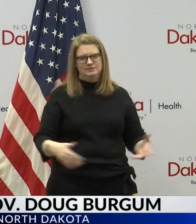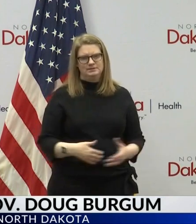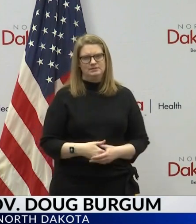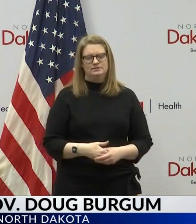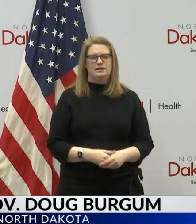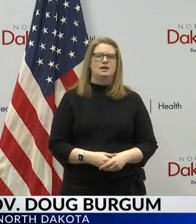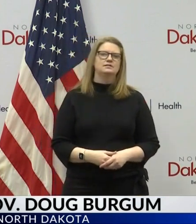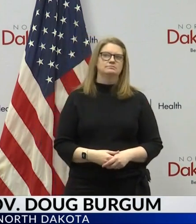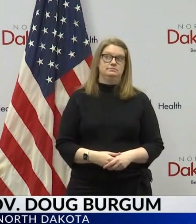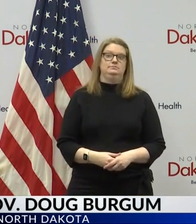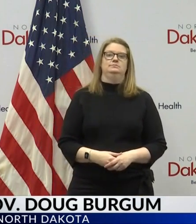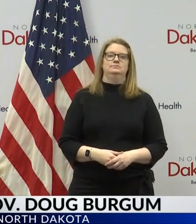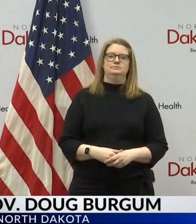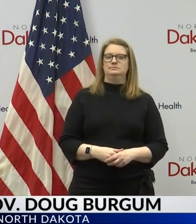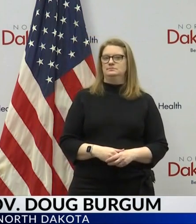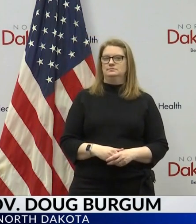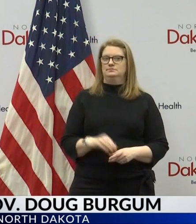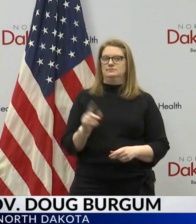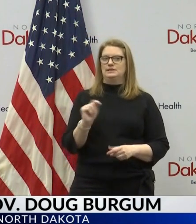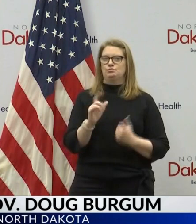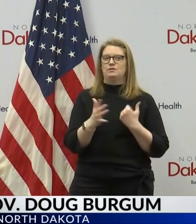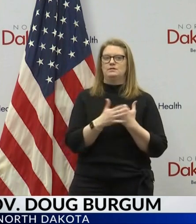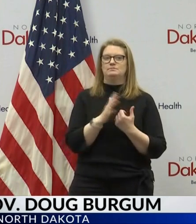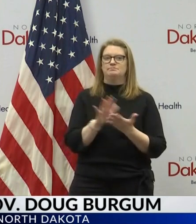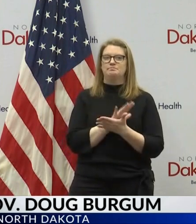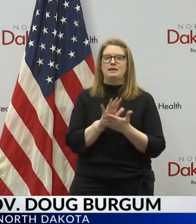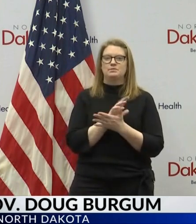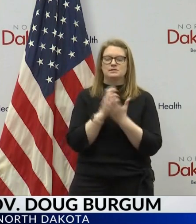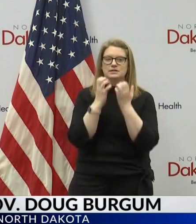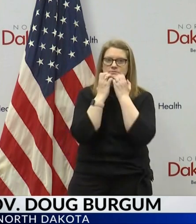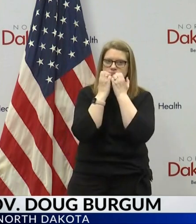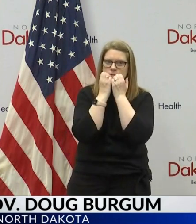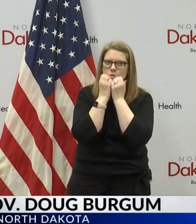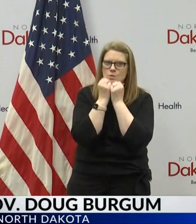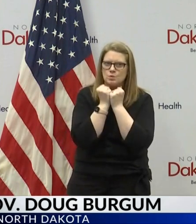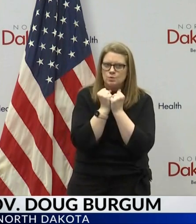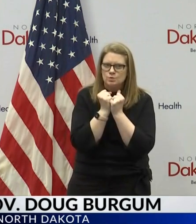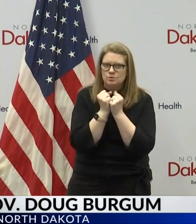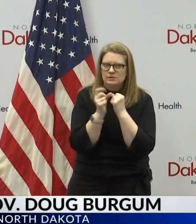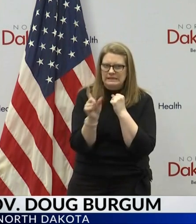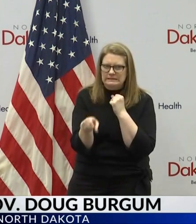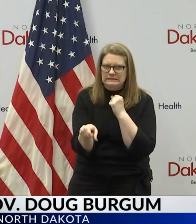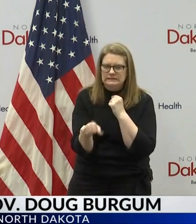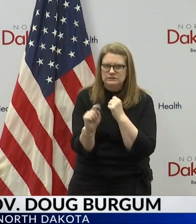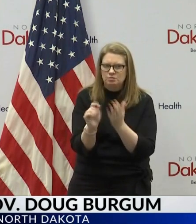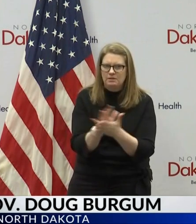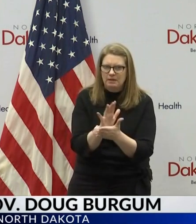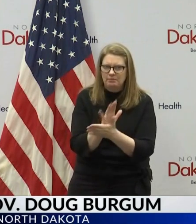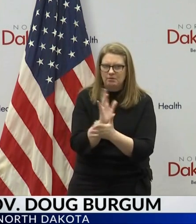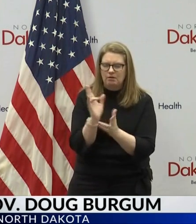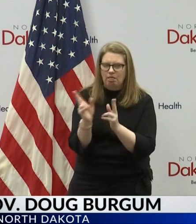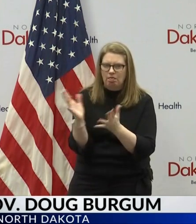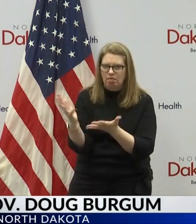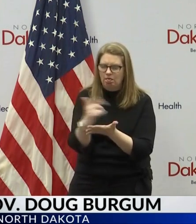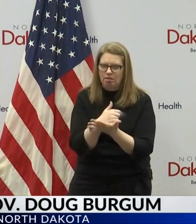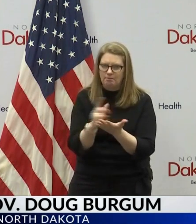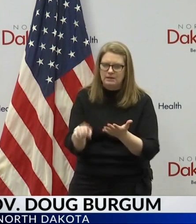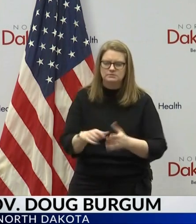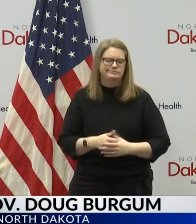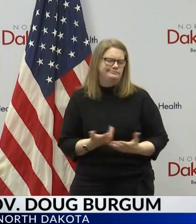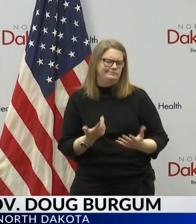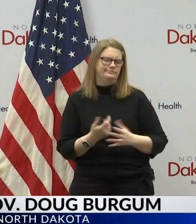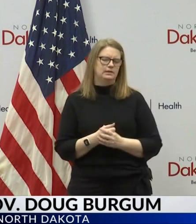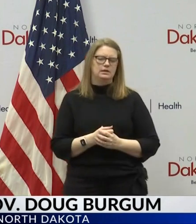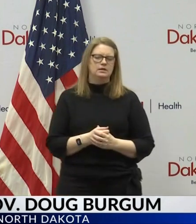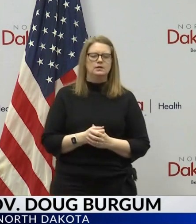was so coveted in terms of that time and during this time frame. But it's good that